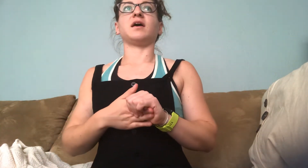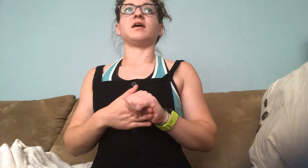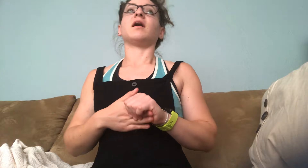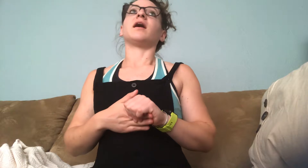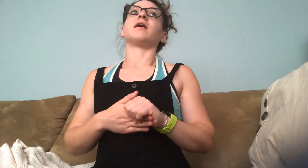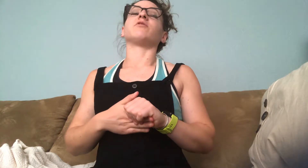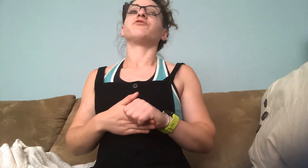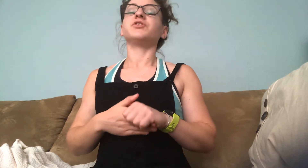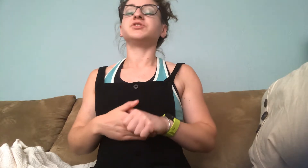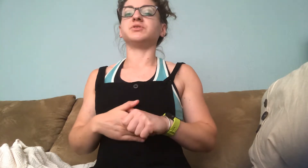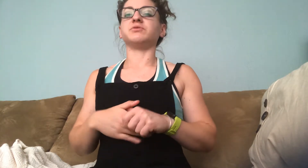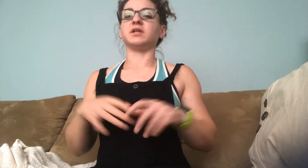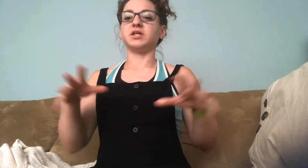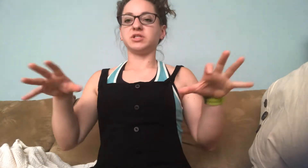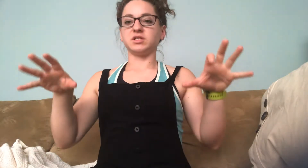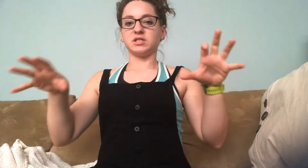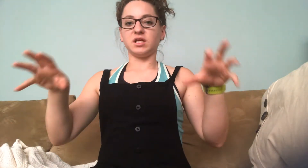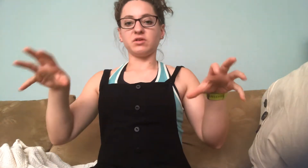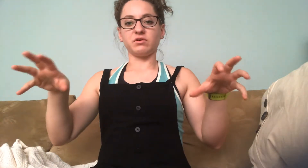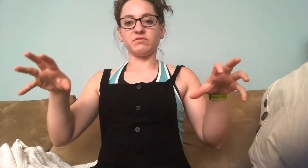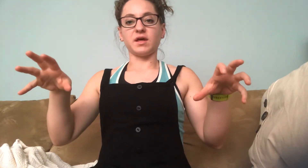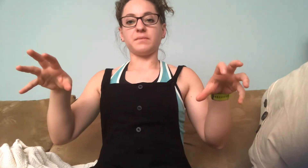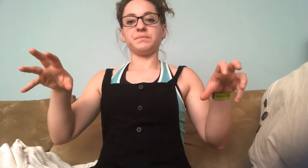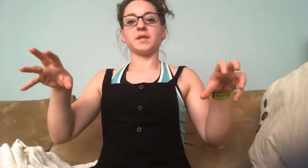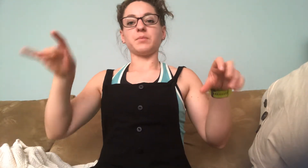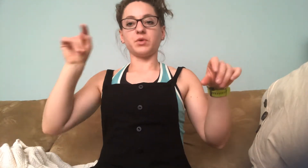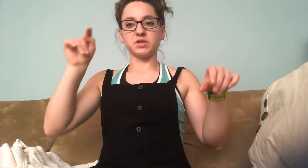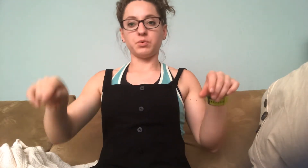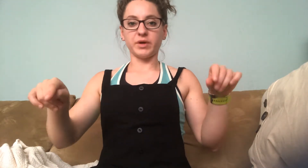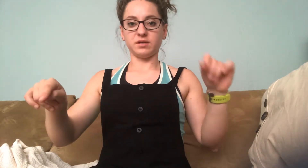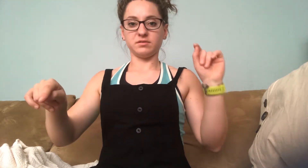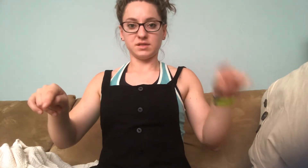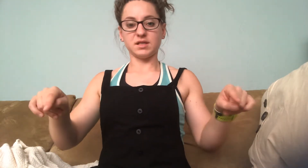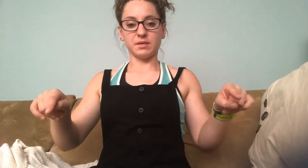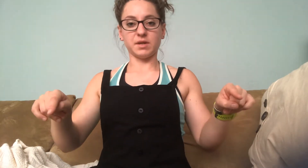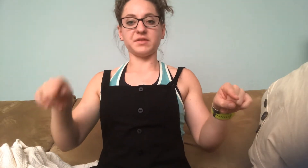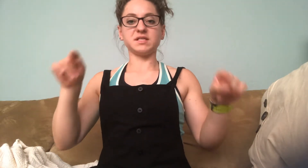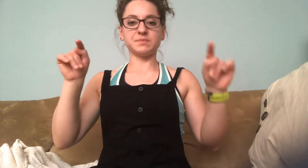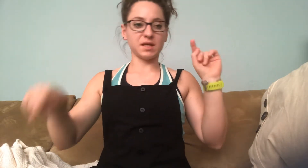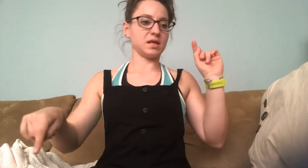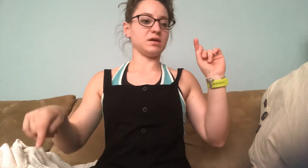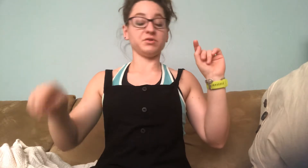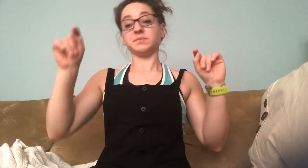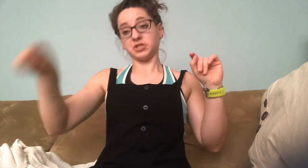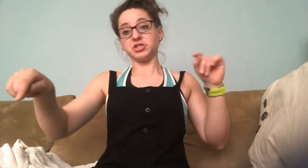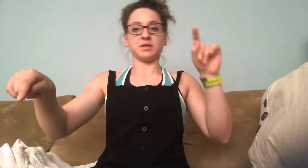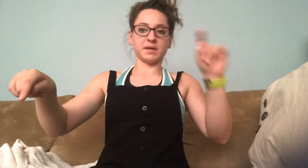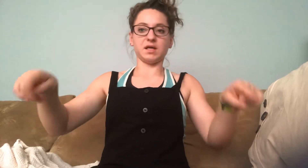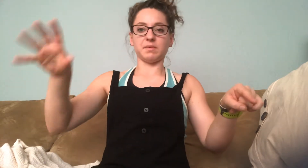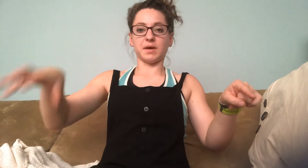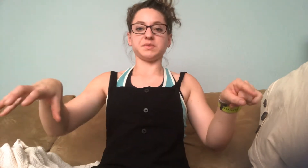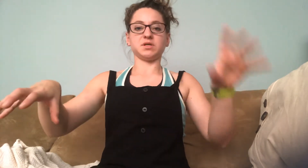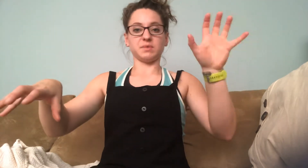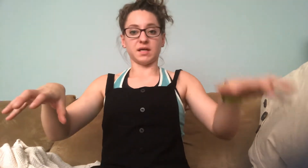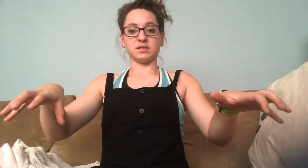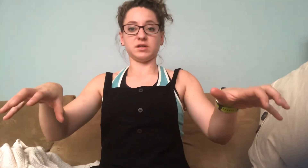anything that I refer to in relation to either of them, I'm going to point to them now. This is my he, or this is my she and my he. My mom's here, my